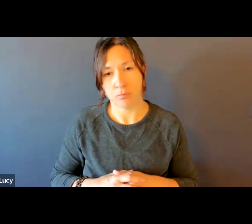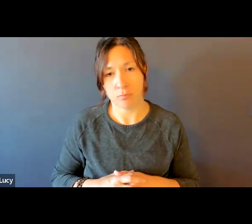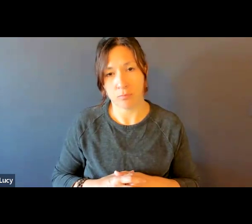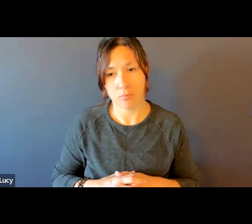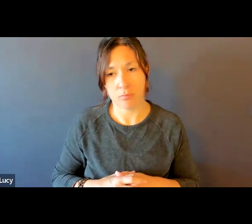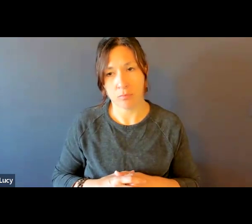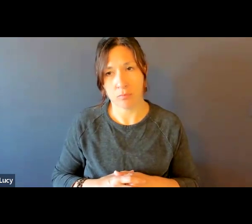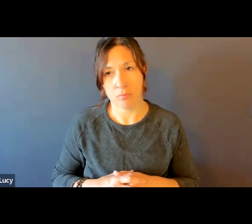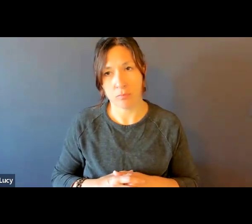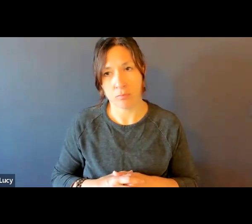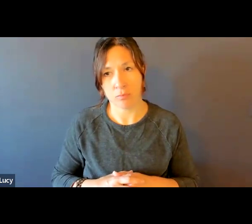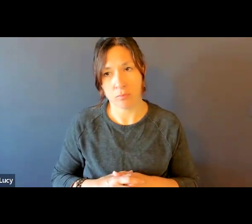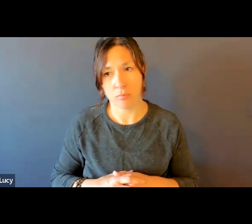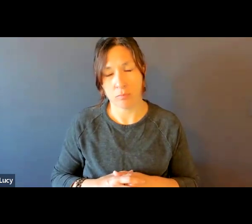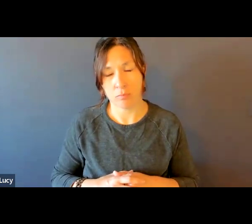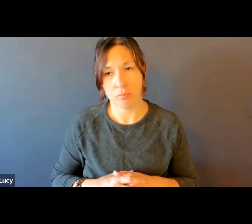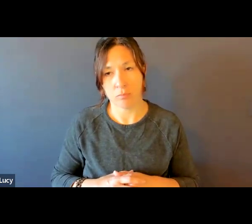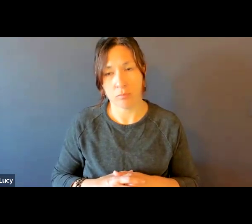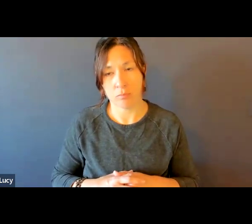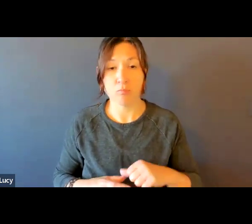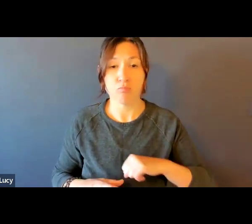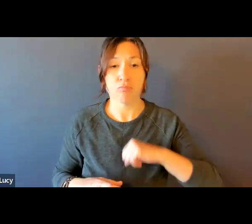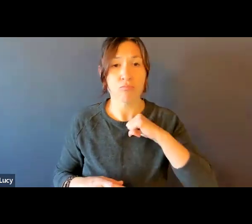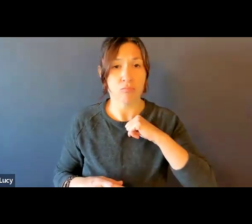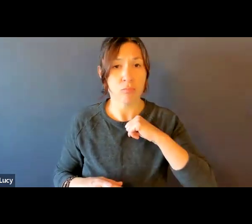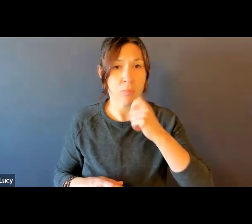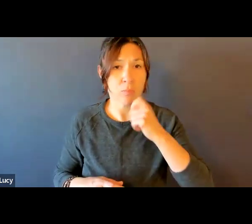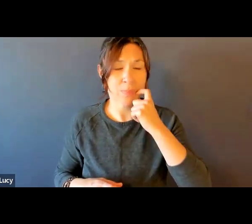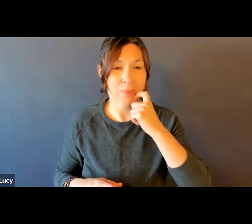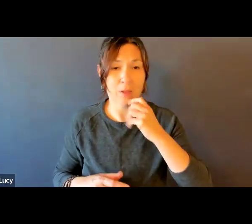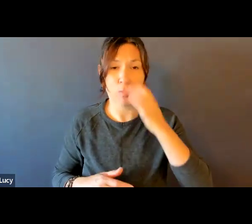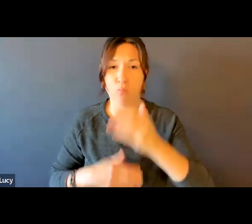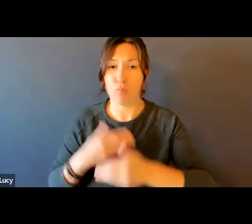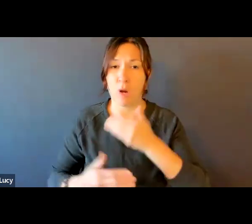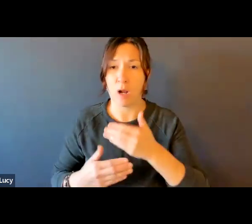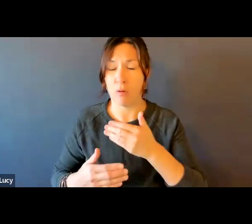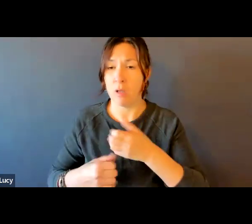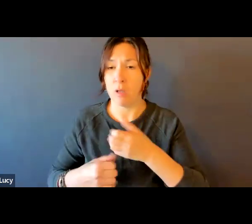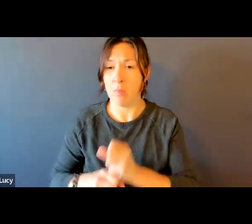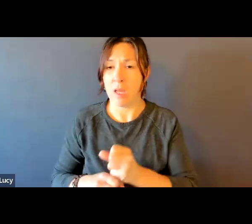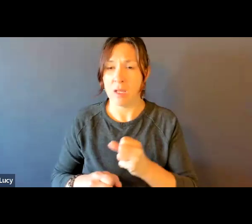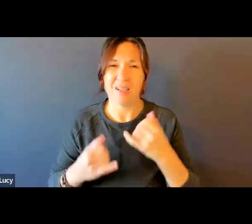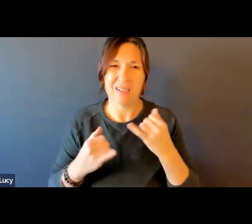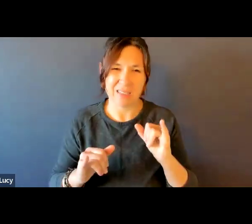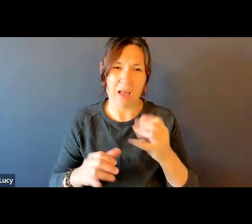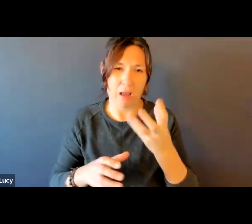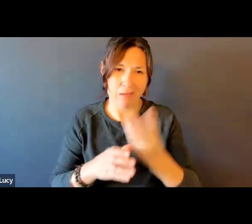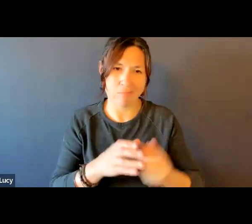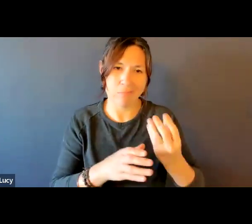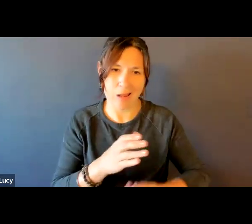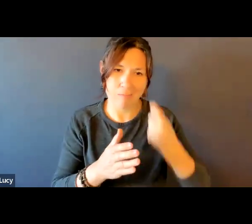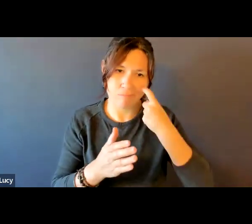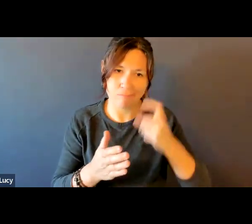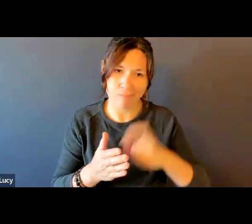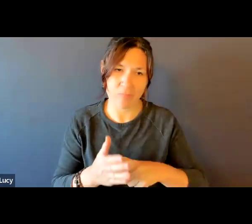While we are proud of the progress we have made, we still have pervasive opportunity gaps. This is particularly noticeable when you look